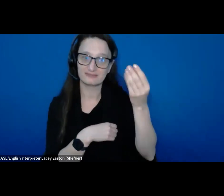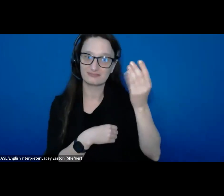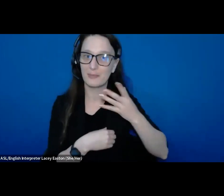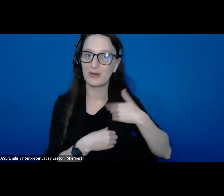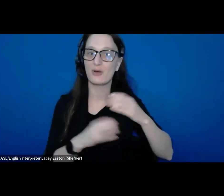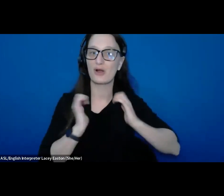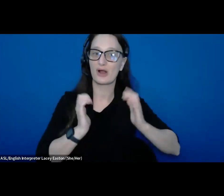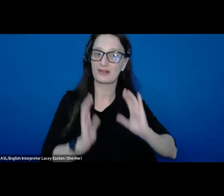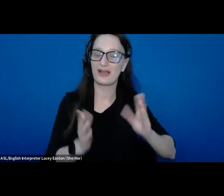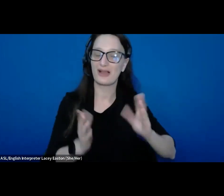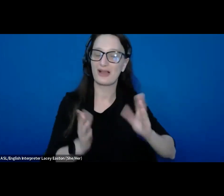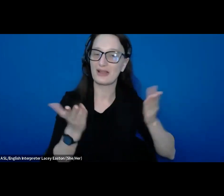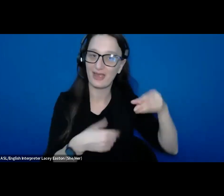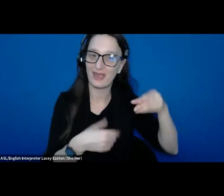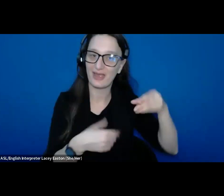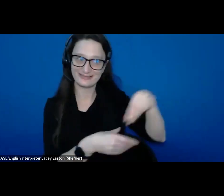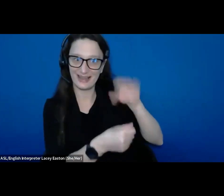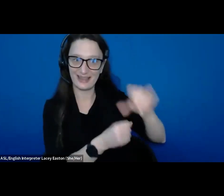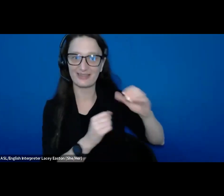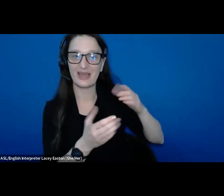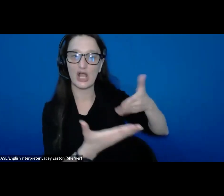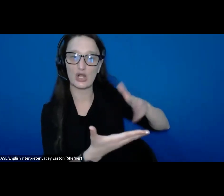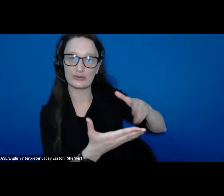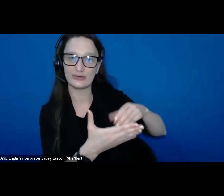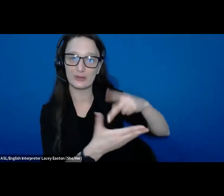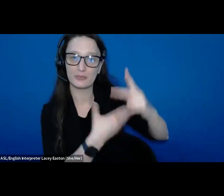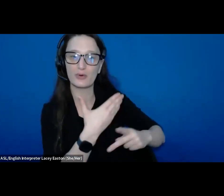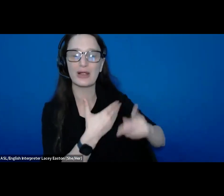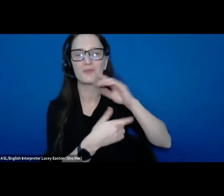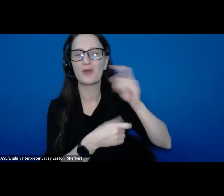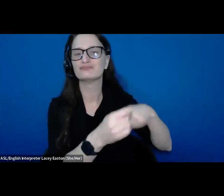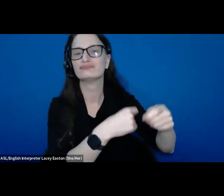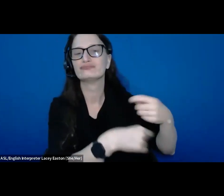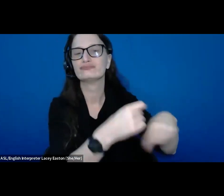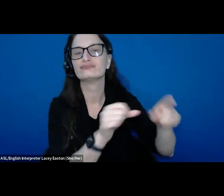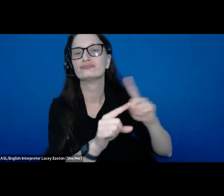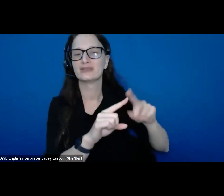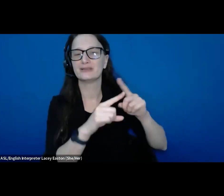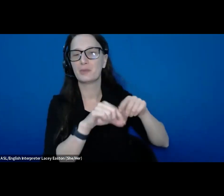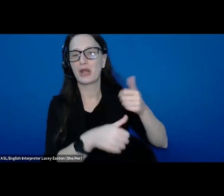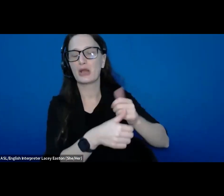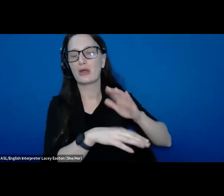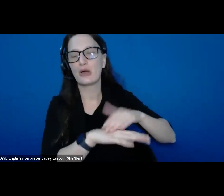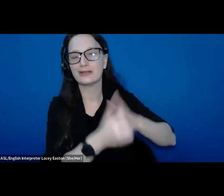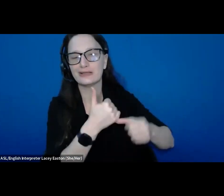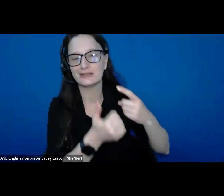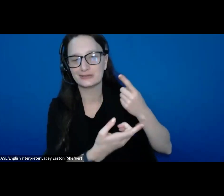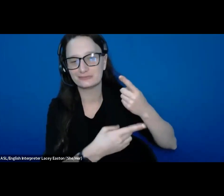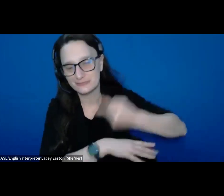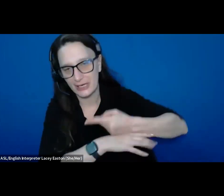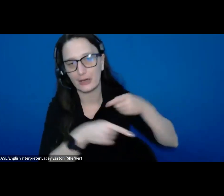culinary program, because they switch off different days of the week." So Carly, myself, we're always looking for more partnerships, more people that we